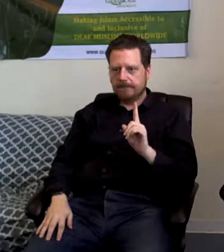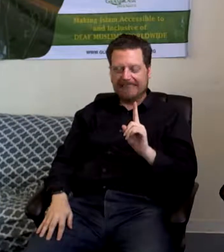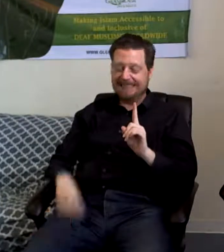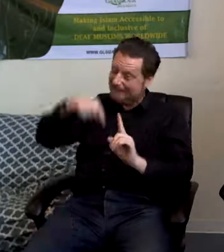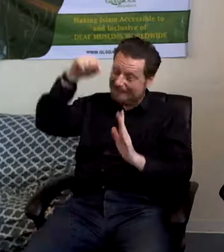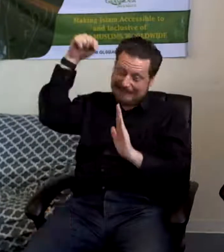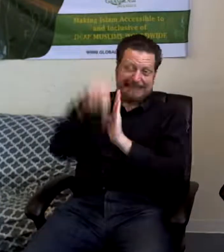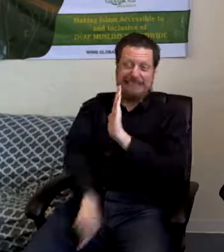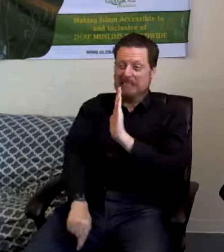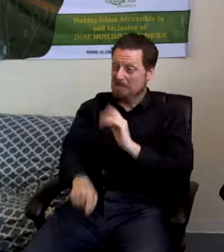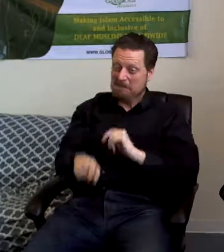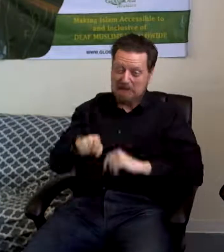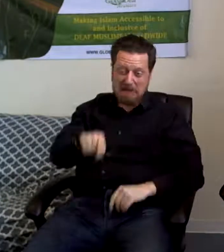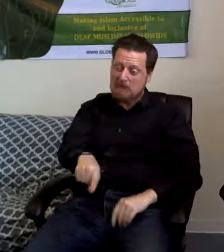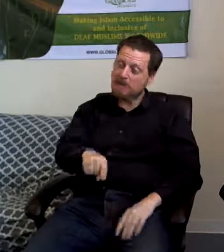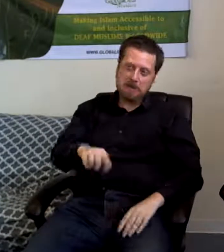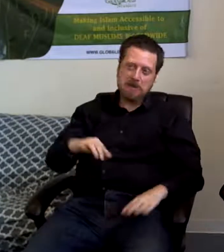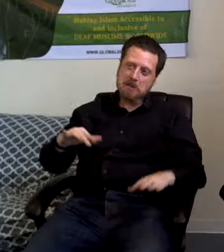deep,